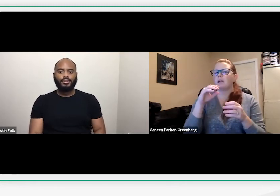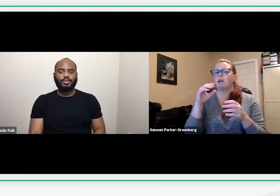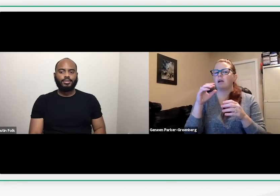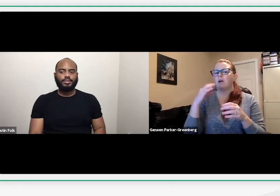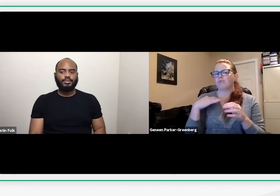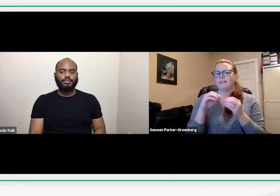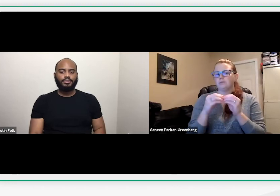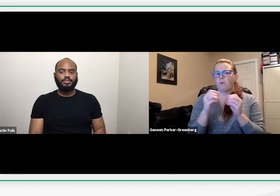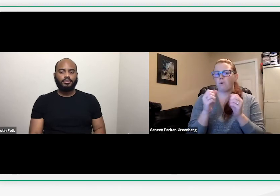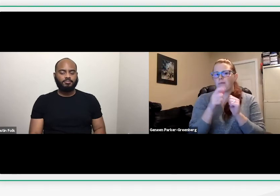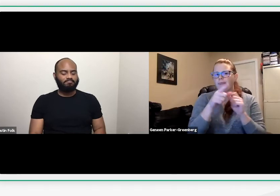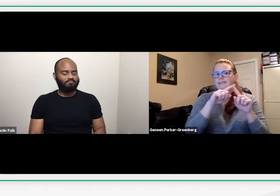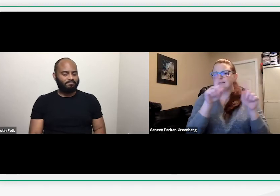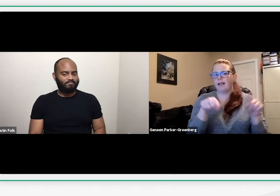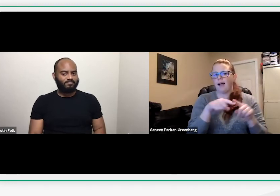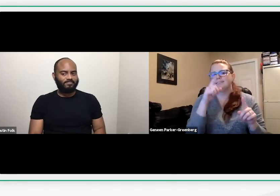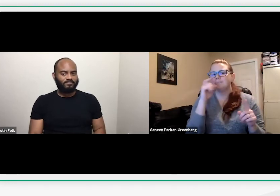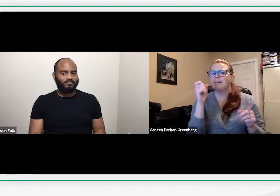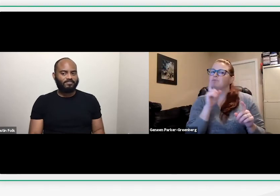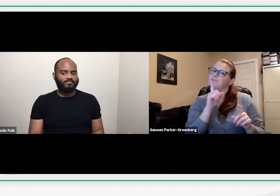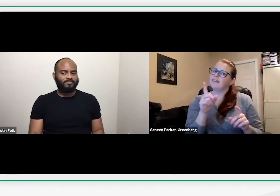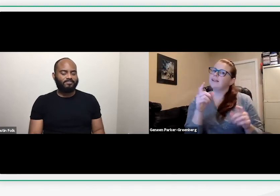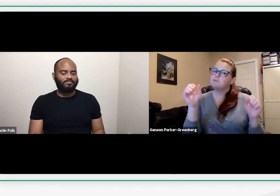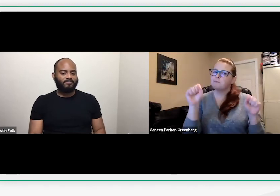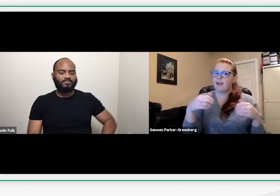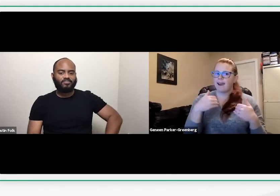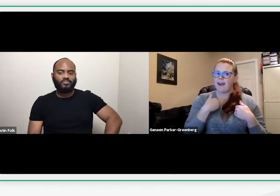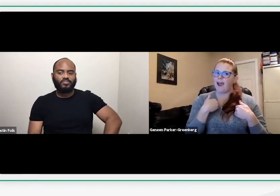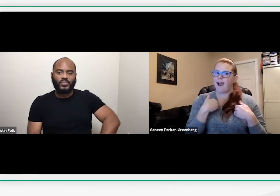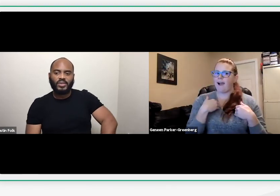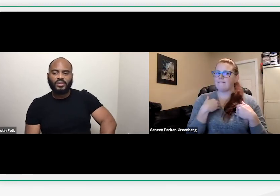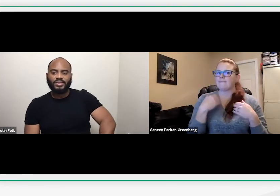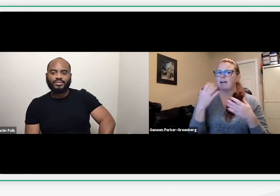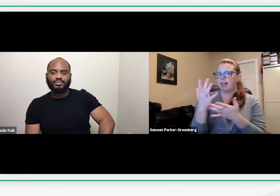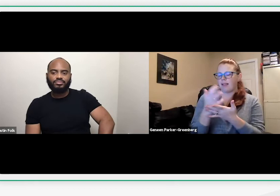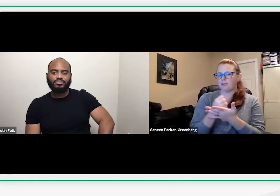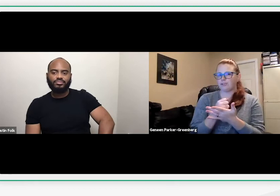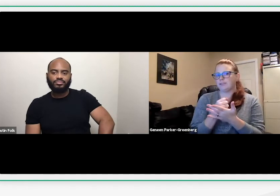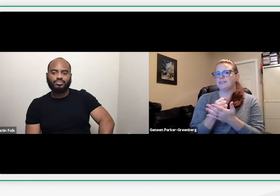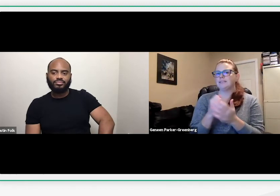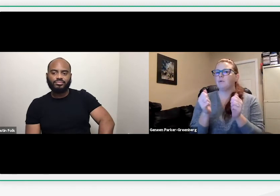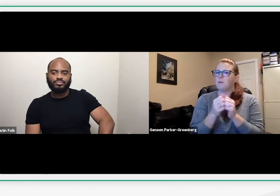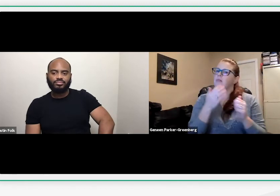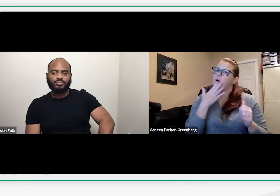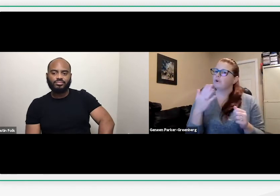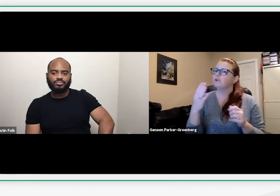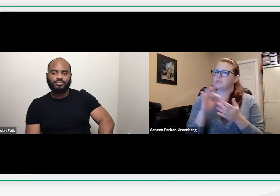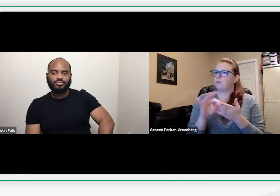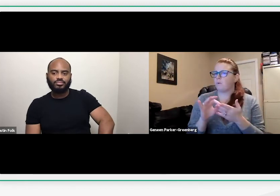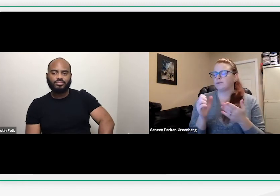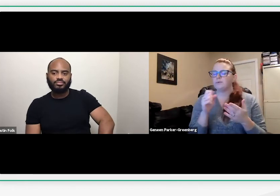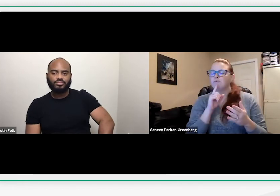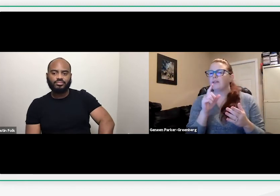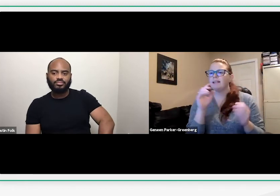Well, let me elaborate a little bit that we don't want to include credit score on this slide because really you could